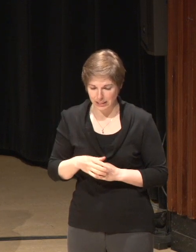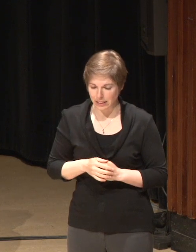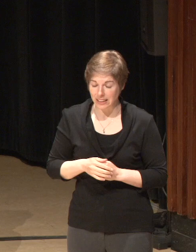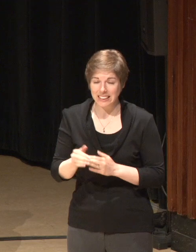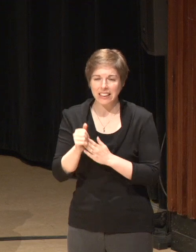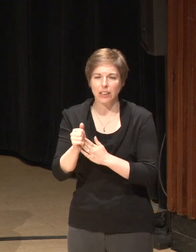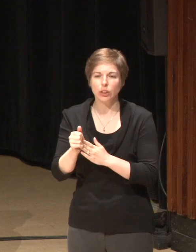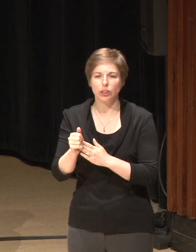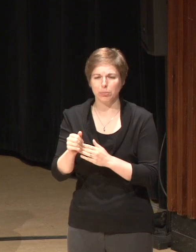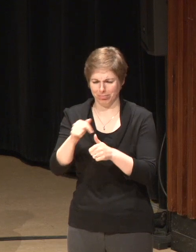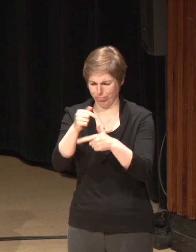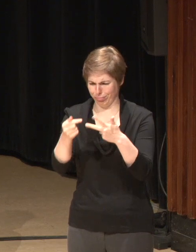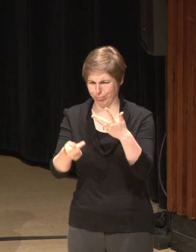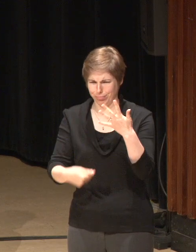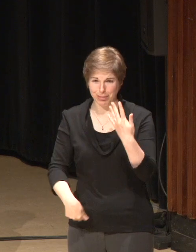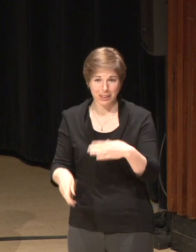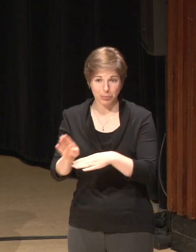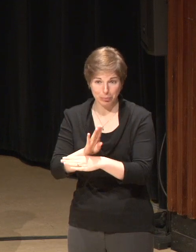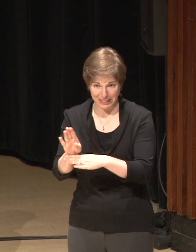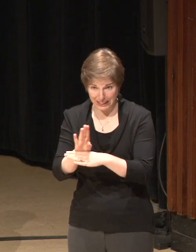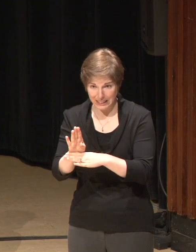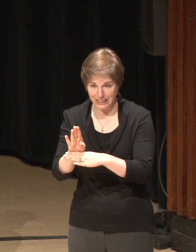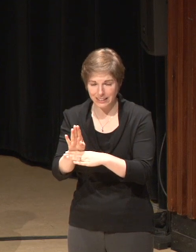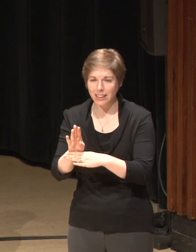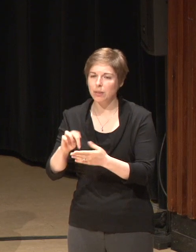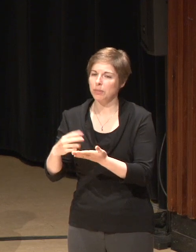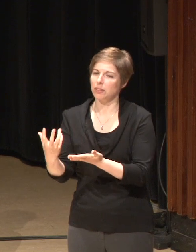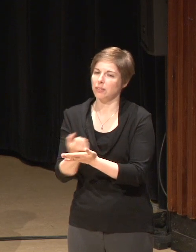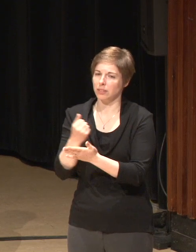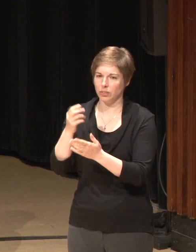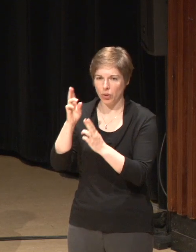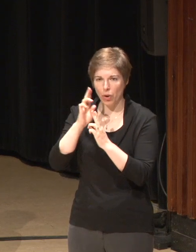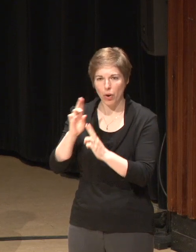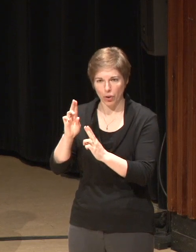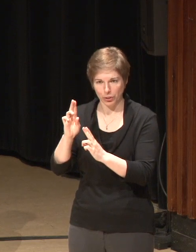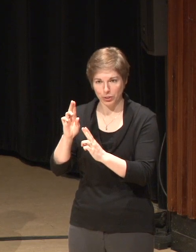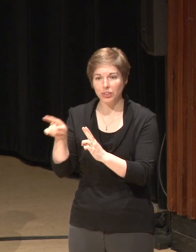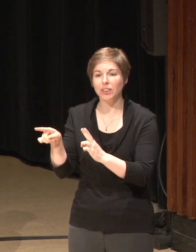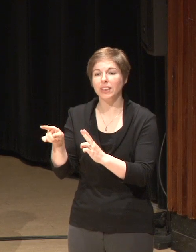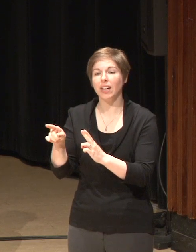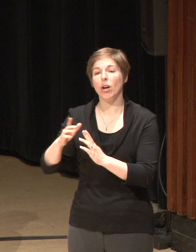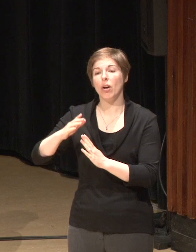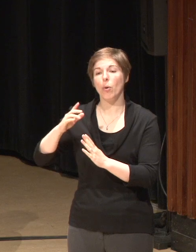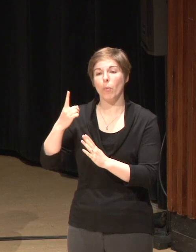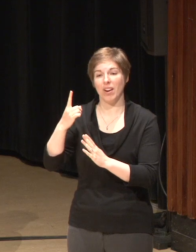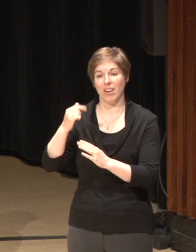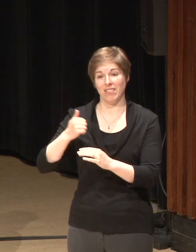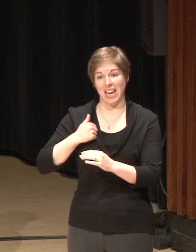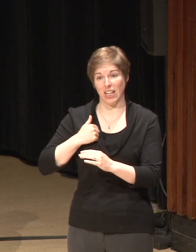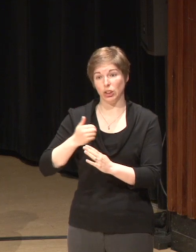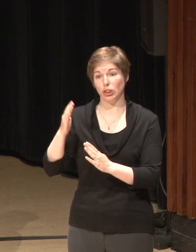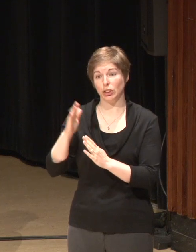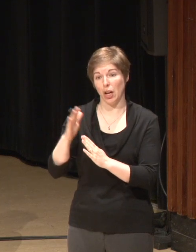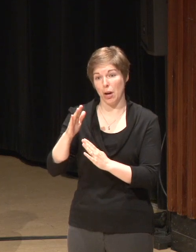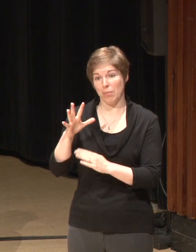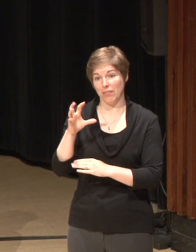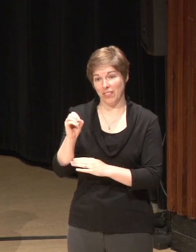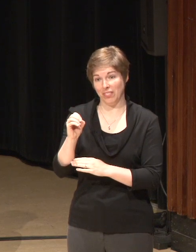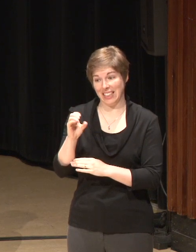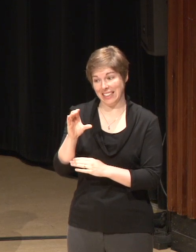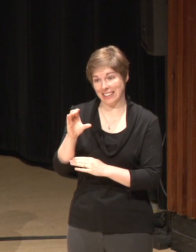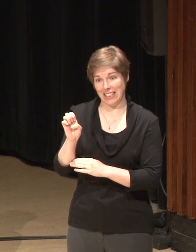and his community has earned him the honor of being named one of Atlantic Canada's top 50 CEOs 3